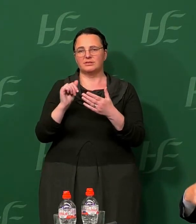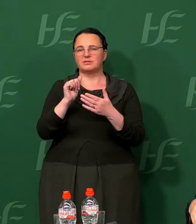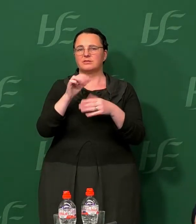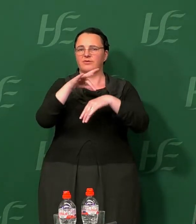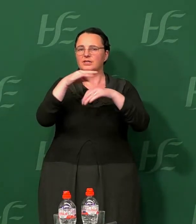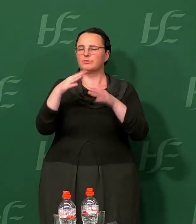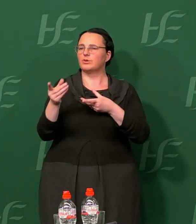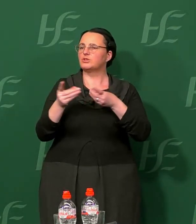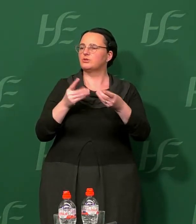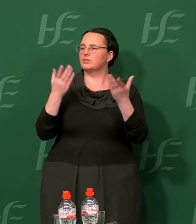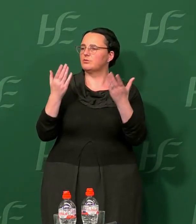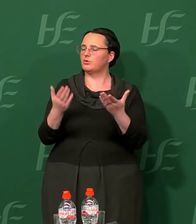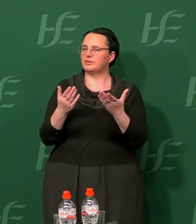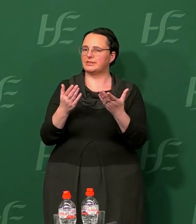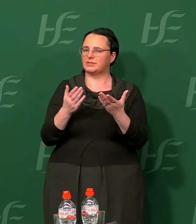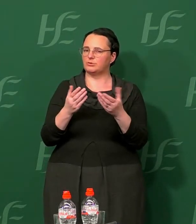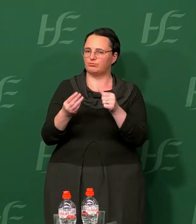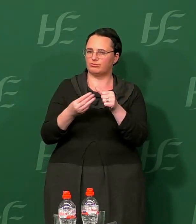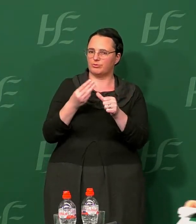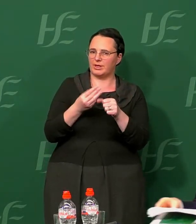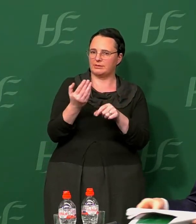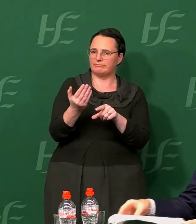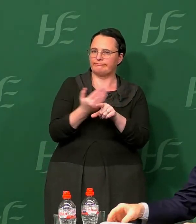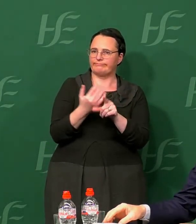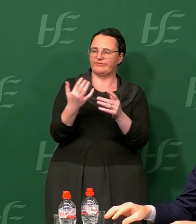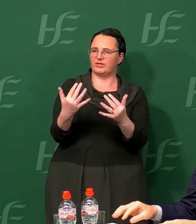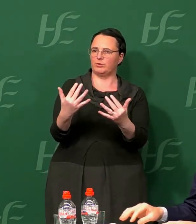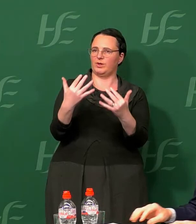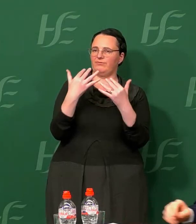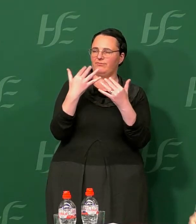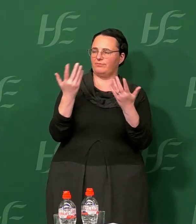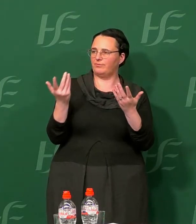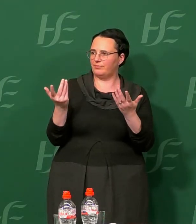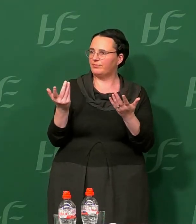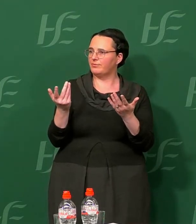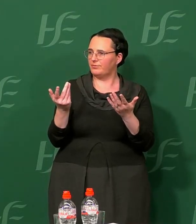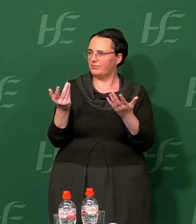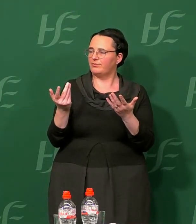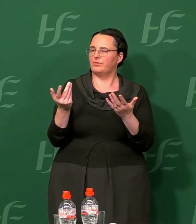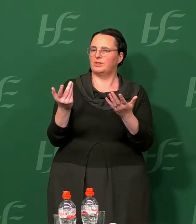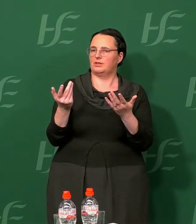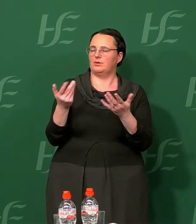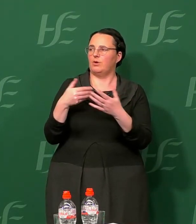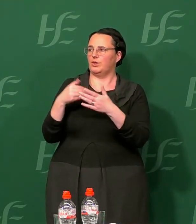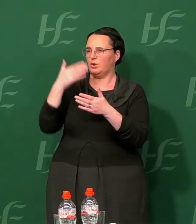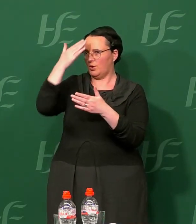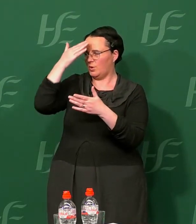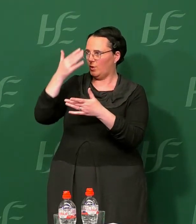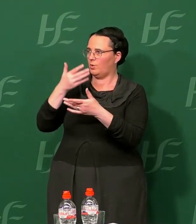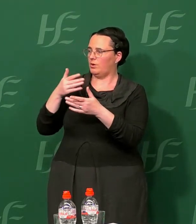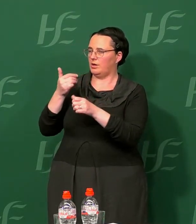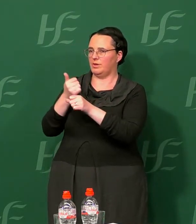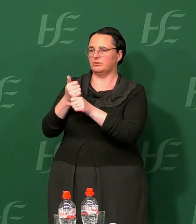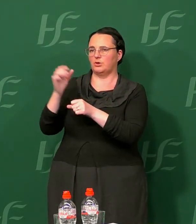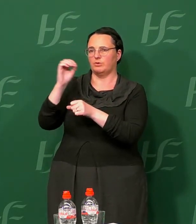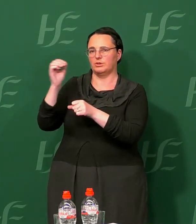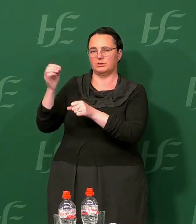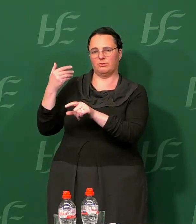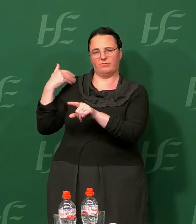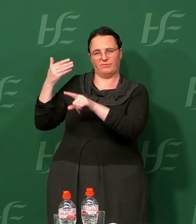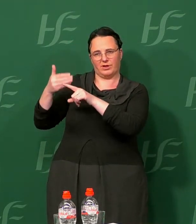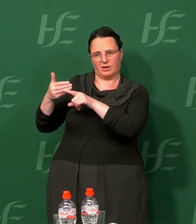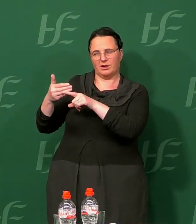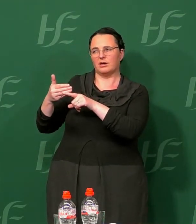hospitals to prepare for that, when we would expect then, in light of what we know so far about Omicron, the worst